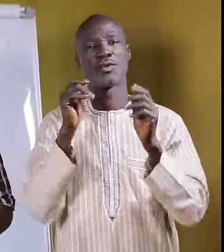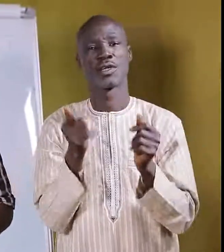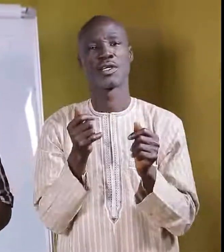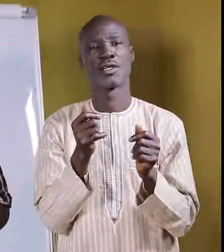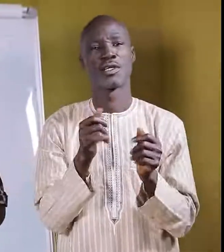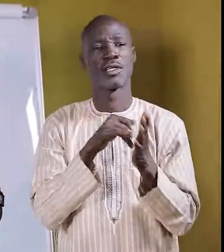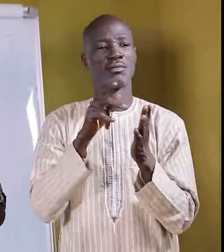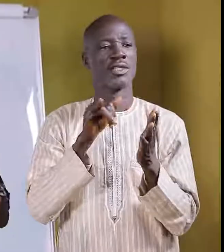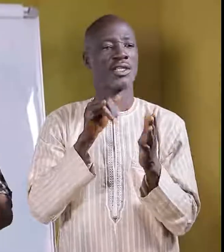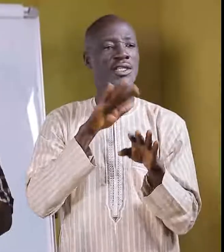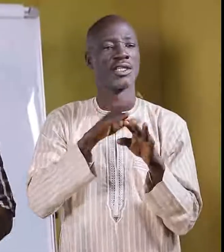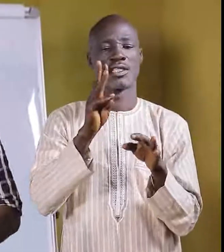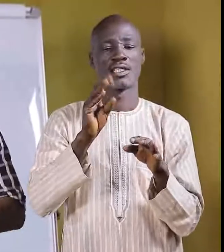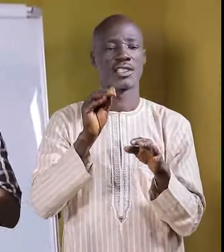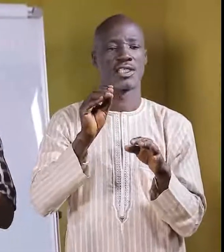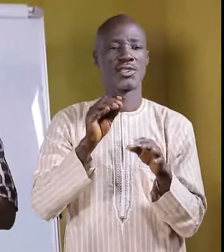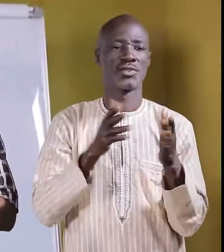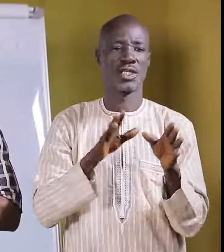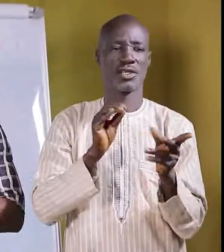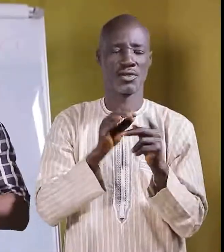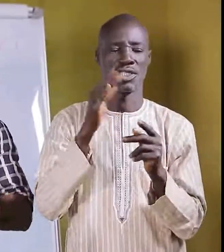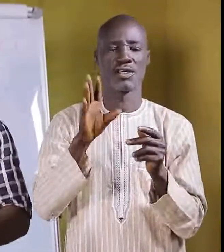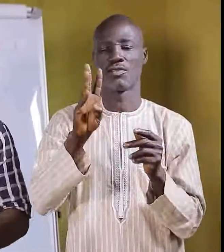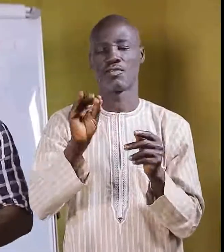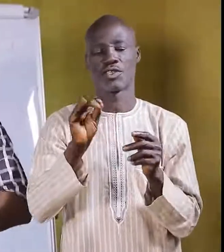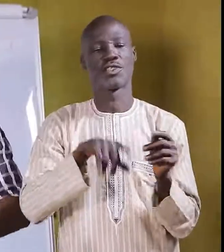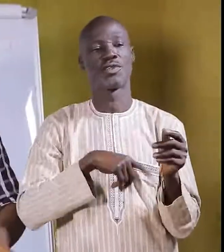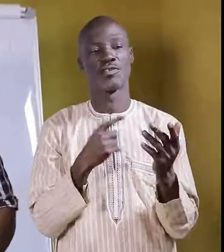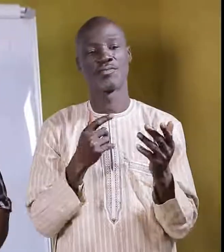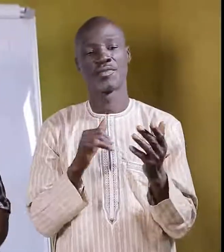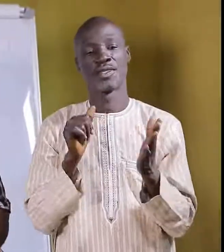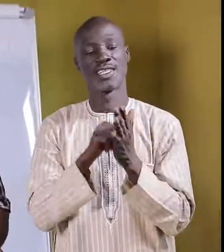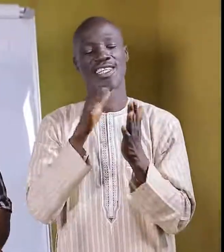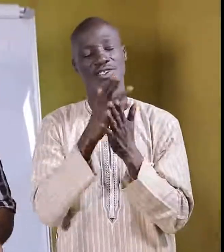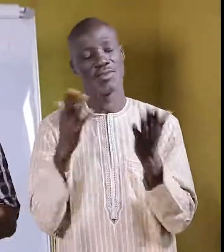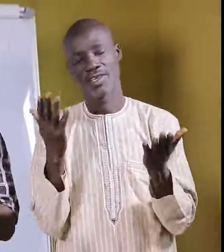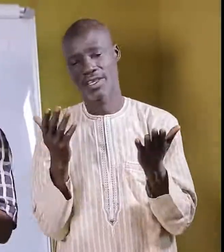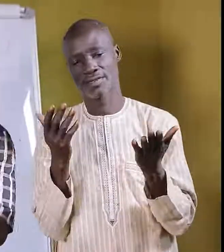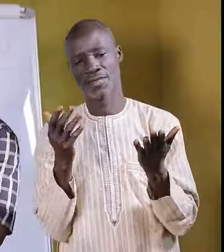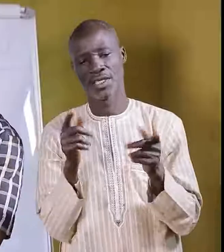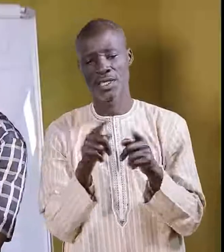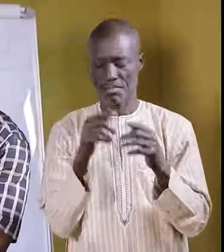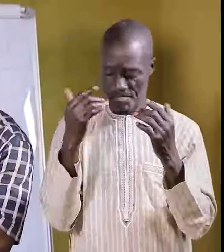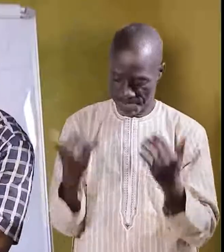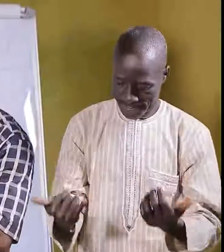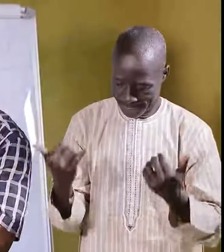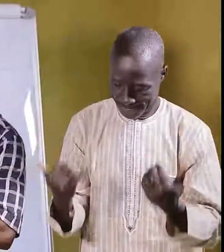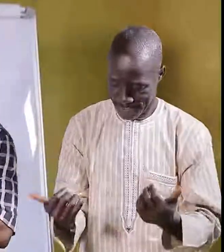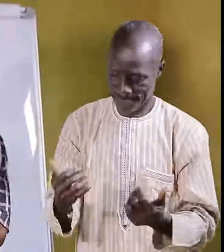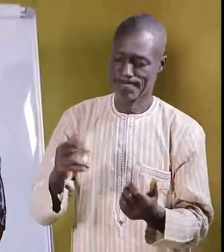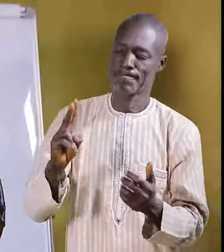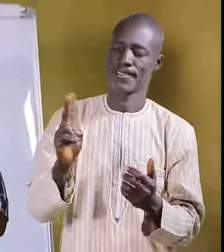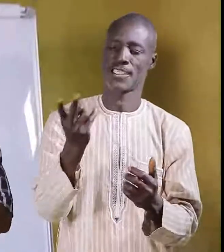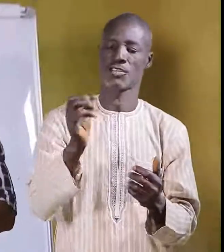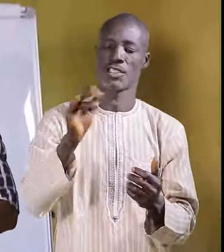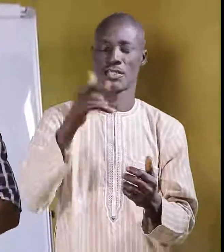means that 60 you must die. At 40 is you pray and God says, okay, you will live. These are the chances. But this is second stage.